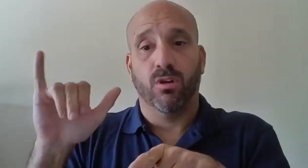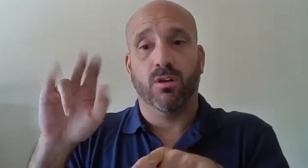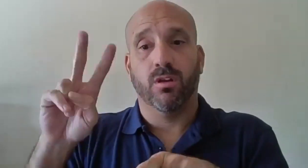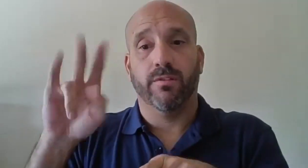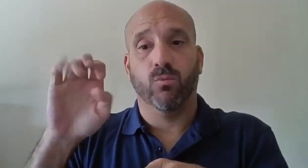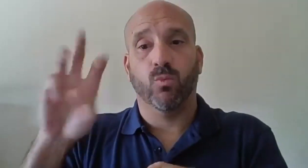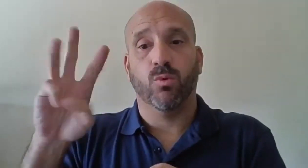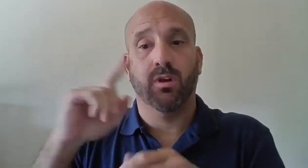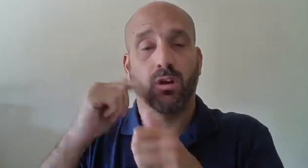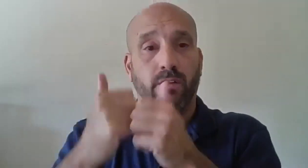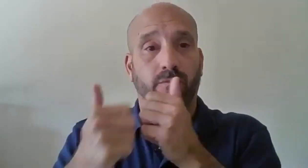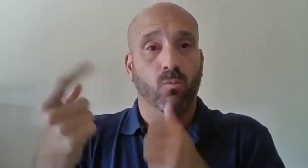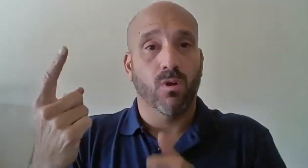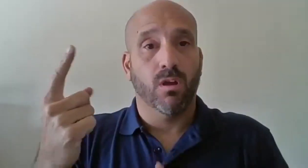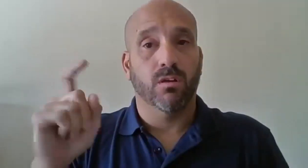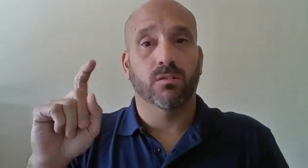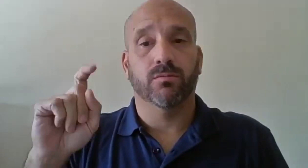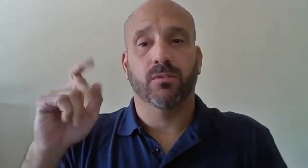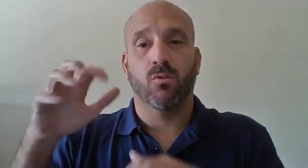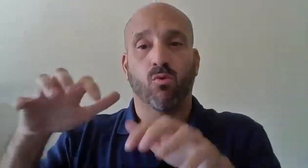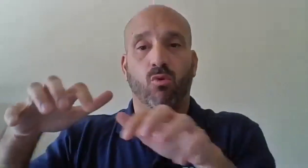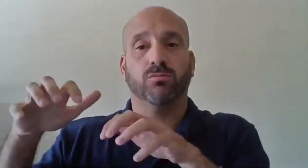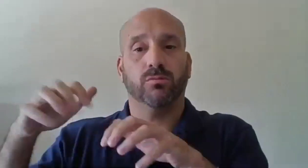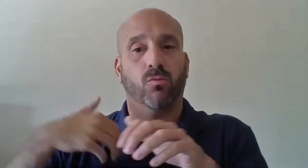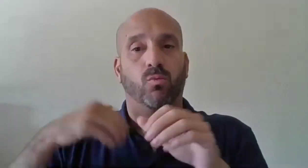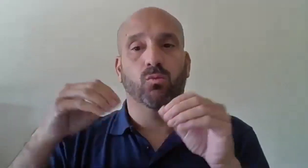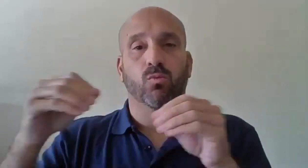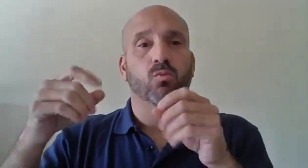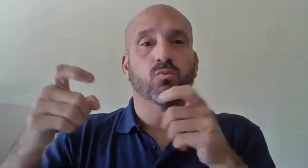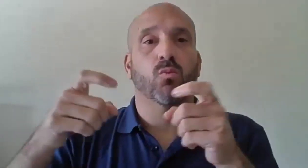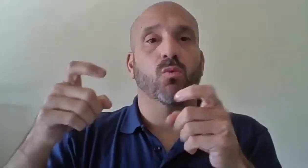Do you guys see that? Are you able to see everyone?